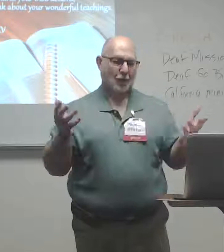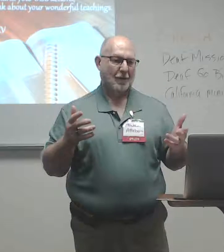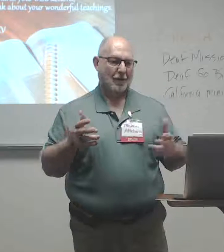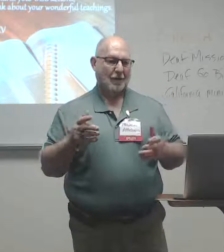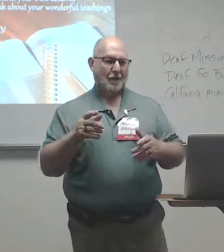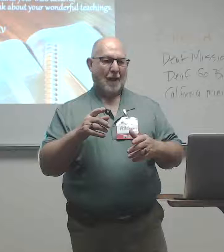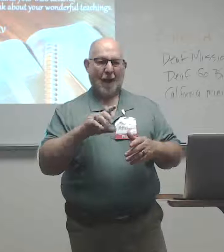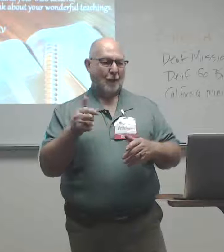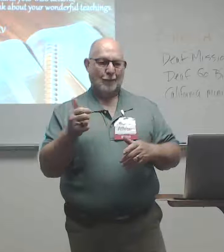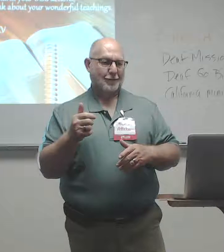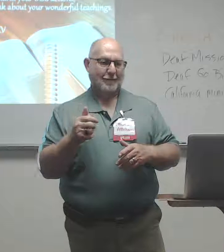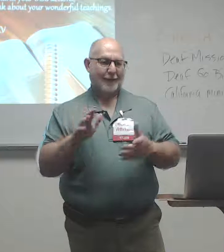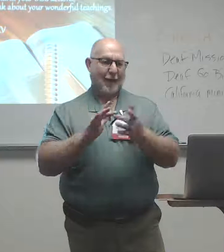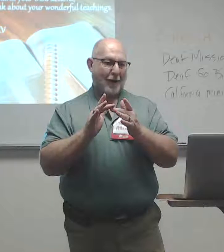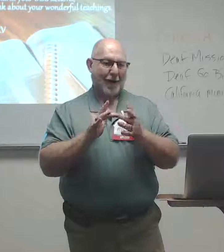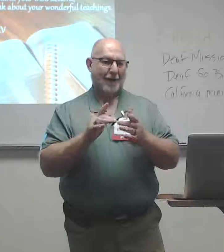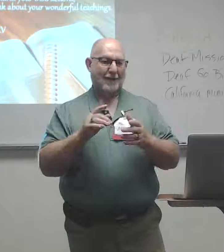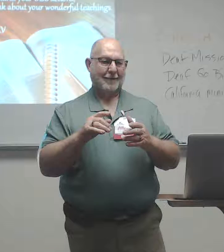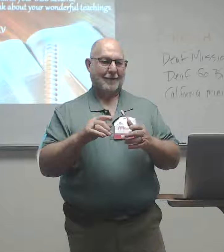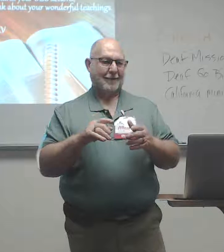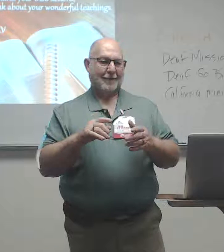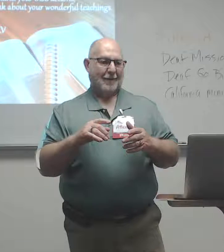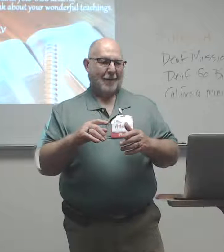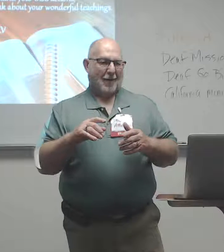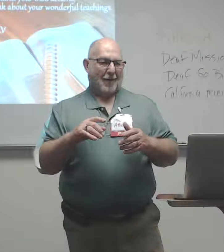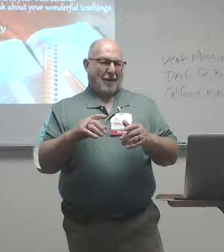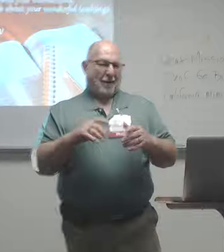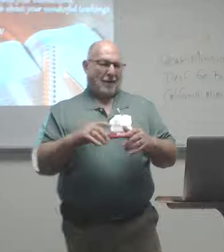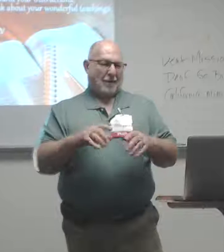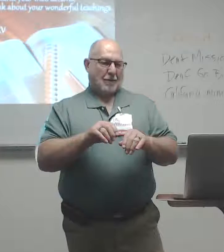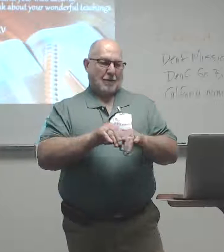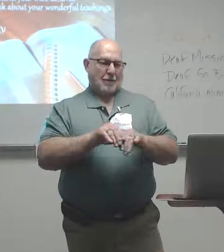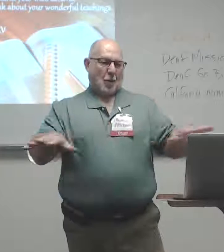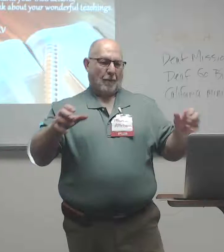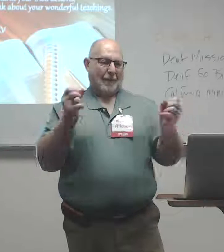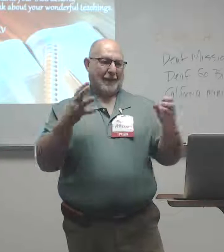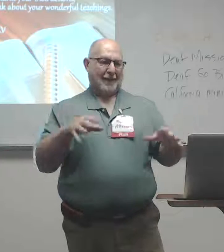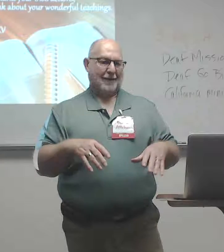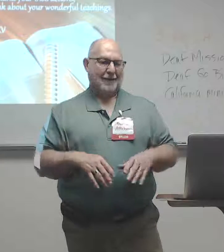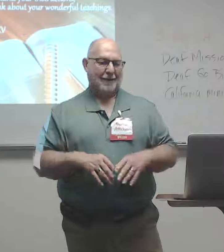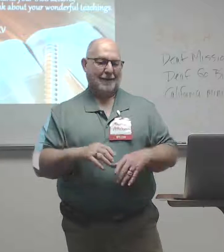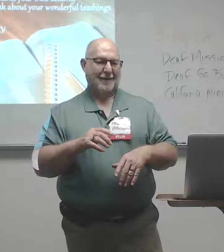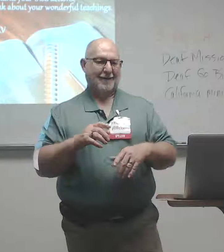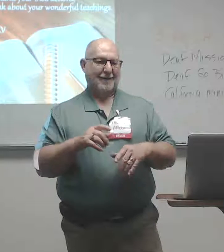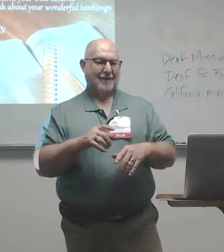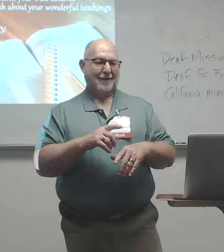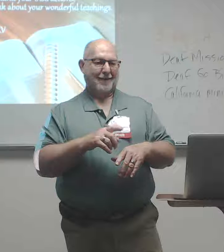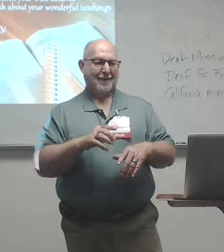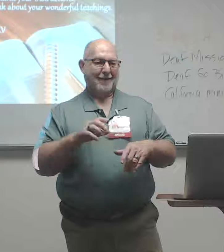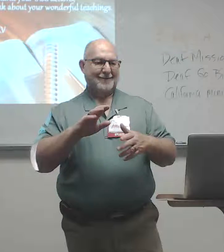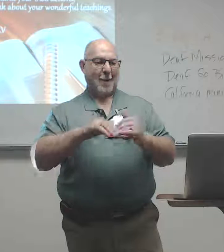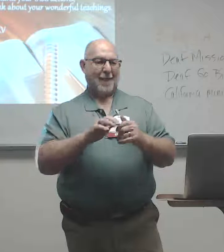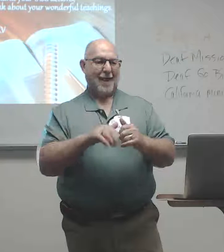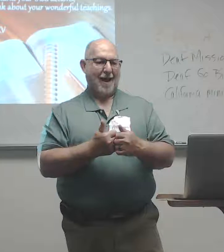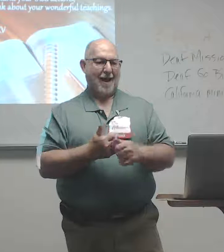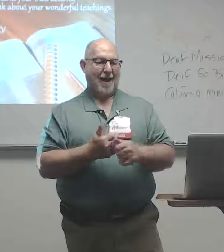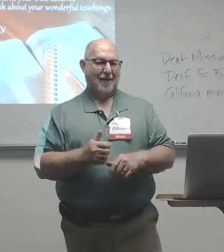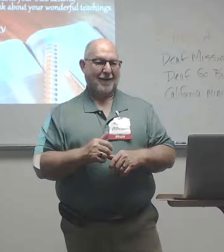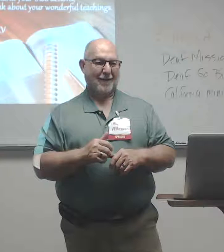I'm just thinking off the top of my head here, but there's a whole lot of stuff, like the internet especially. There's different ways that we can set up, and how are we going to do